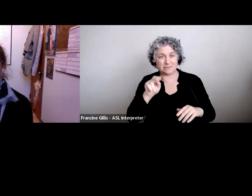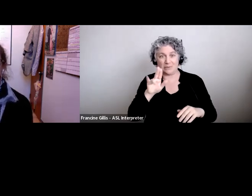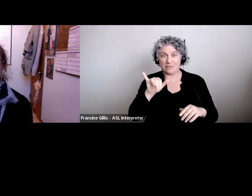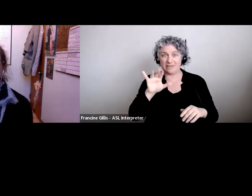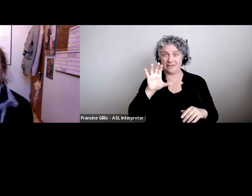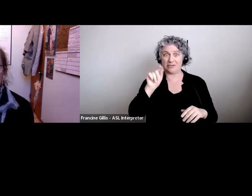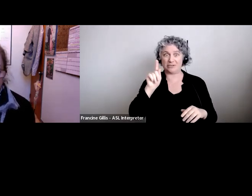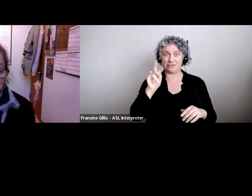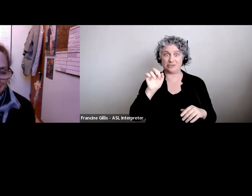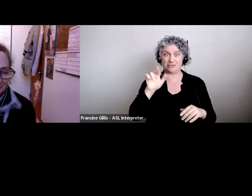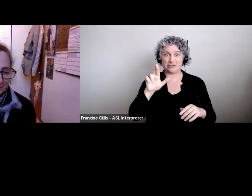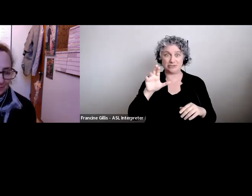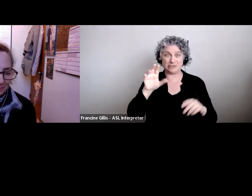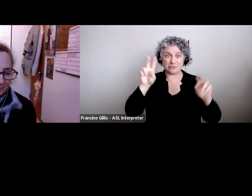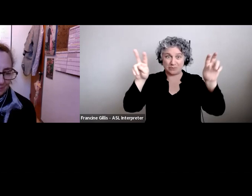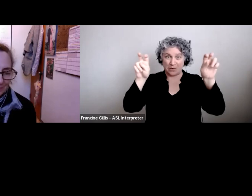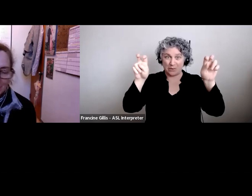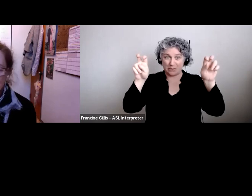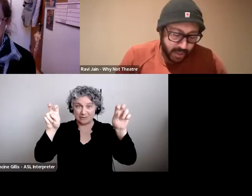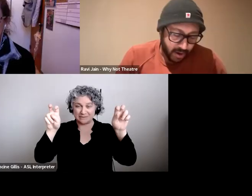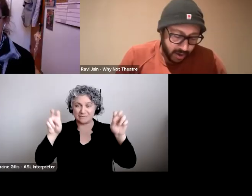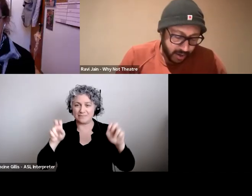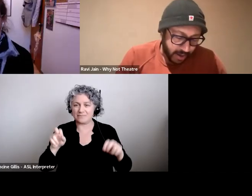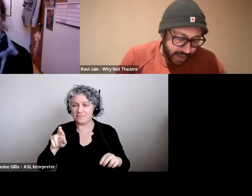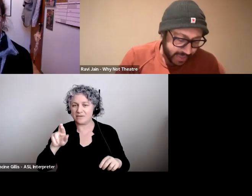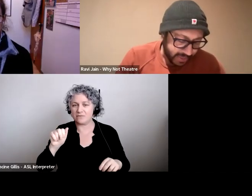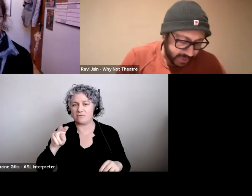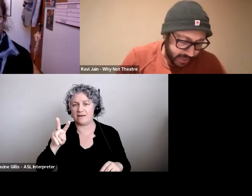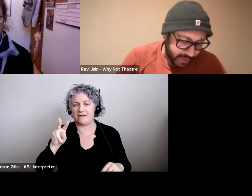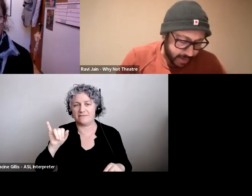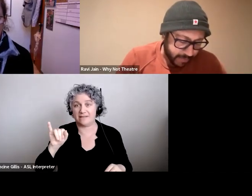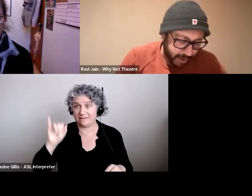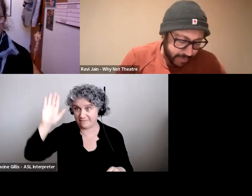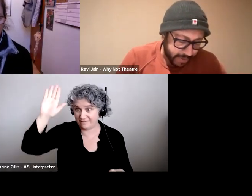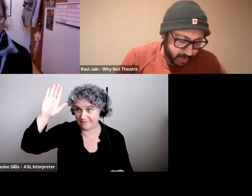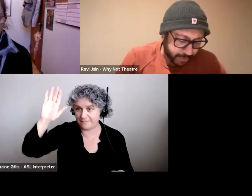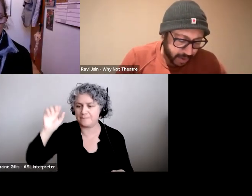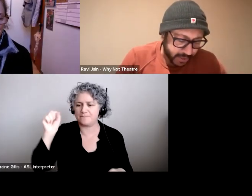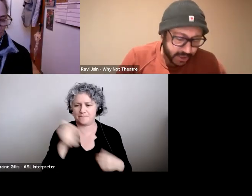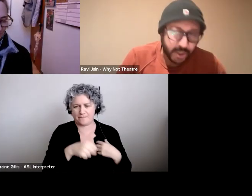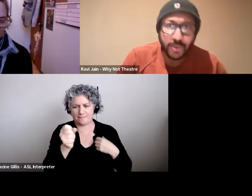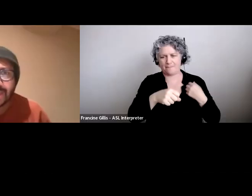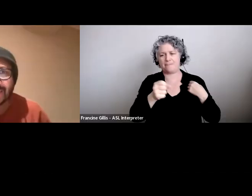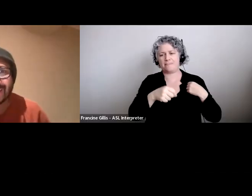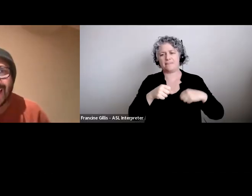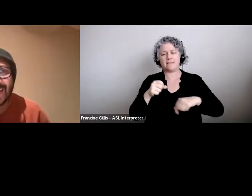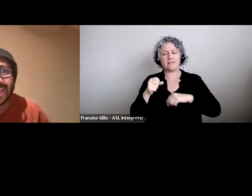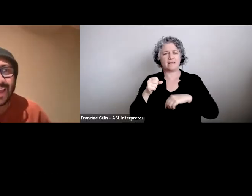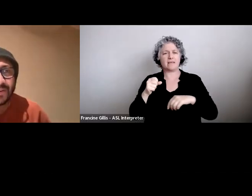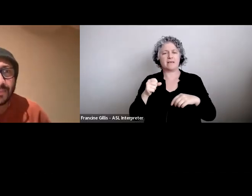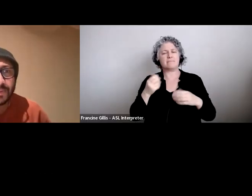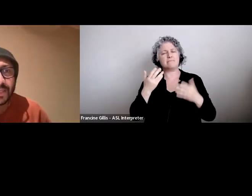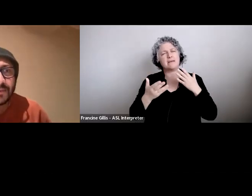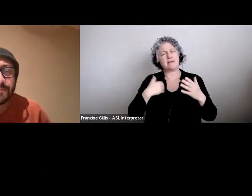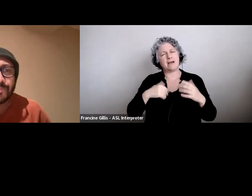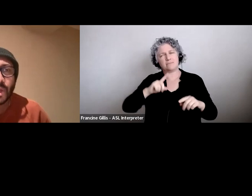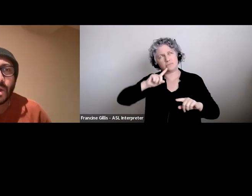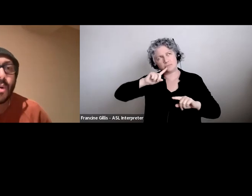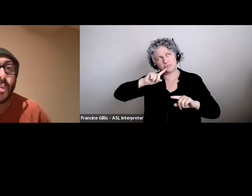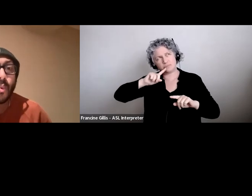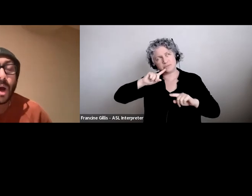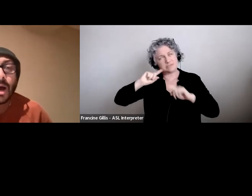great. Ravi, We absolutely are. I think the thing that I'm maybe responding to is that